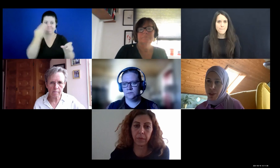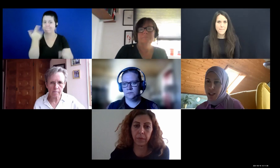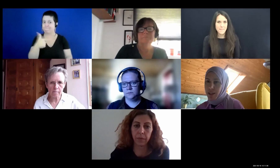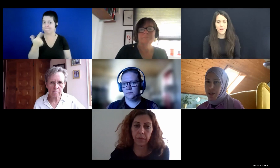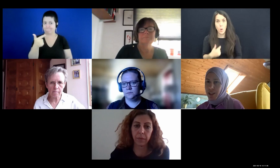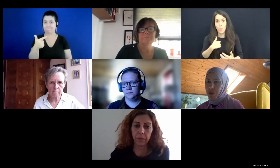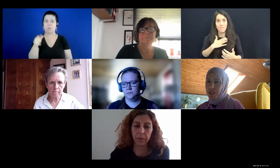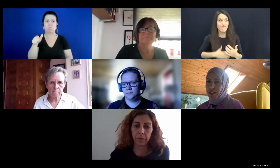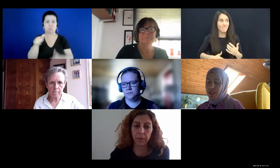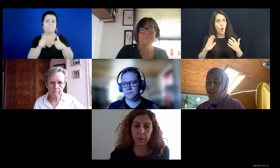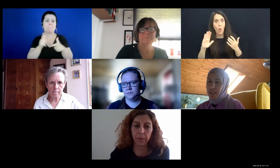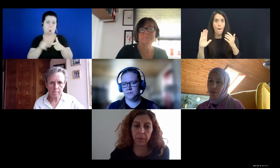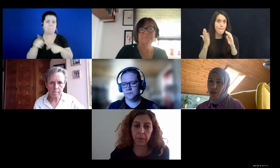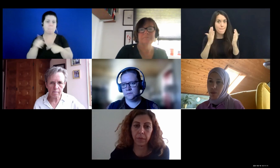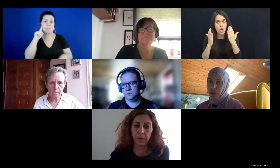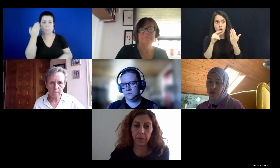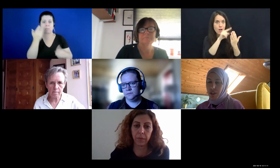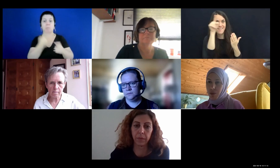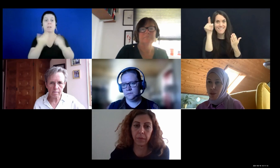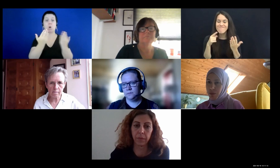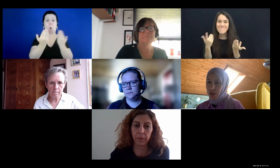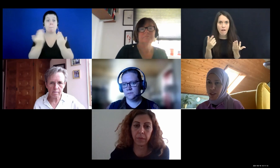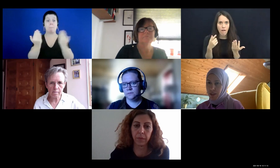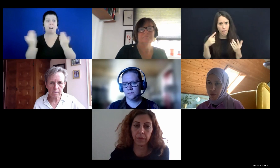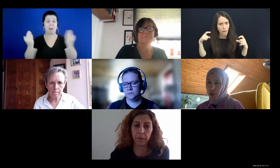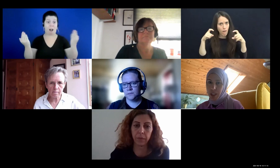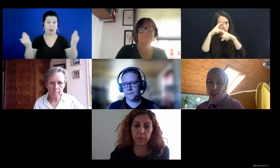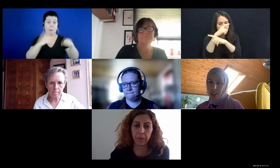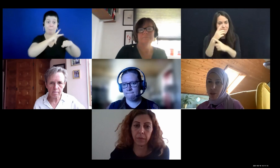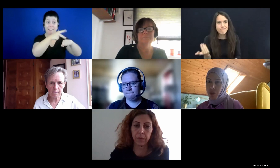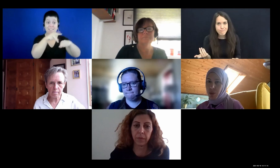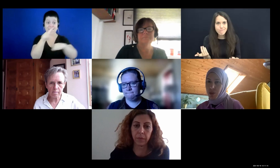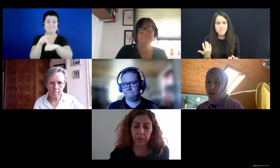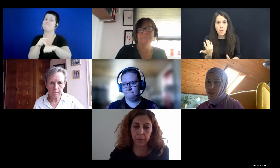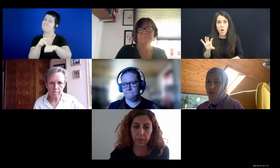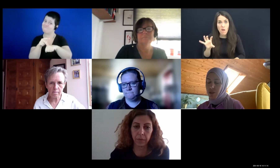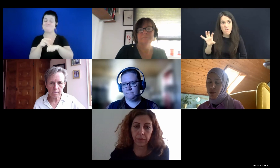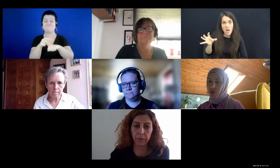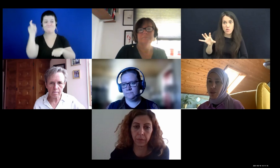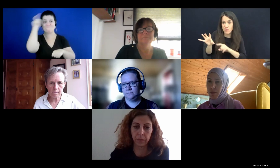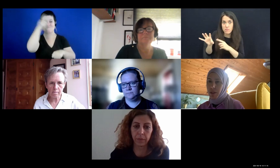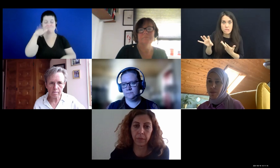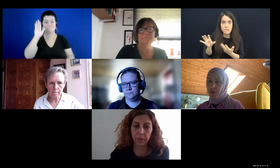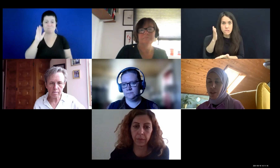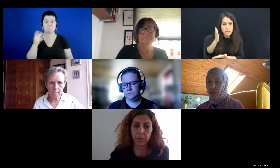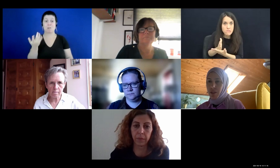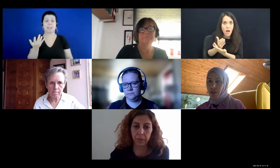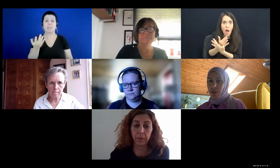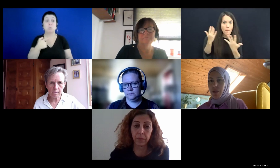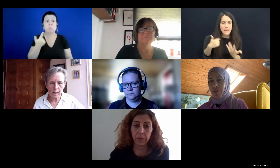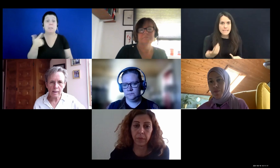compare with other countries, it's getting more and more difficult because for one country we don't have the true number.